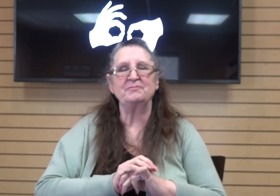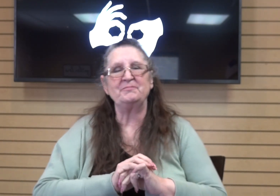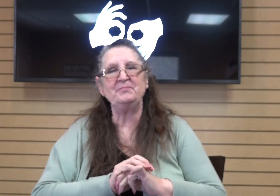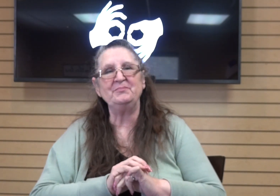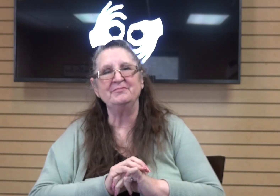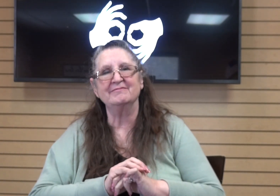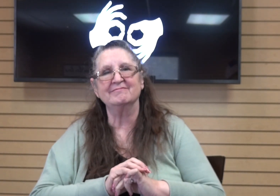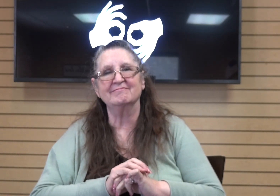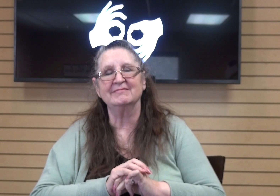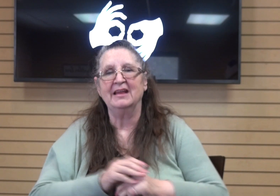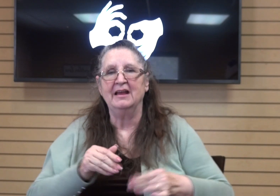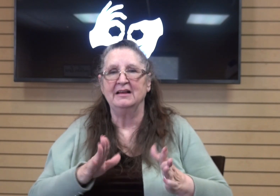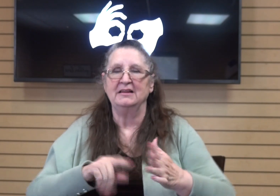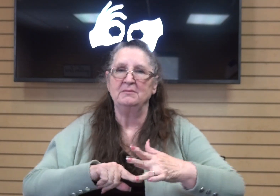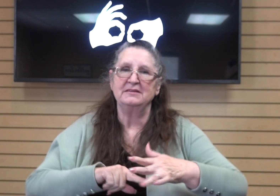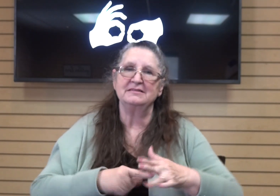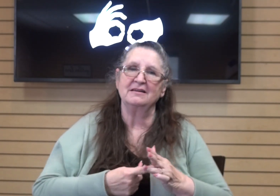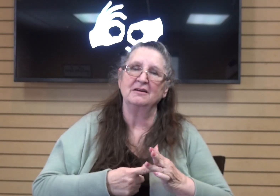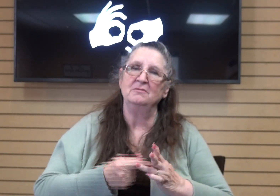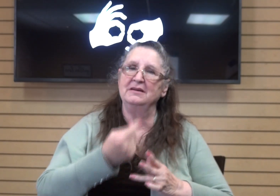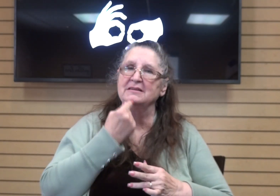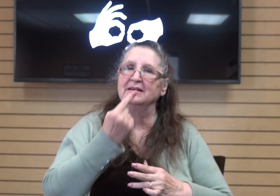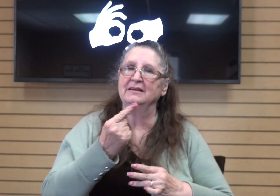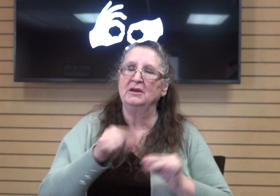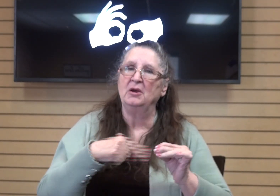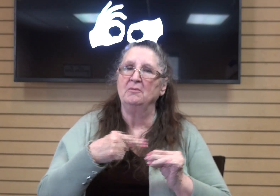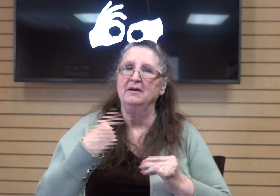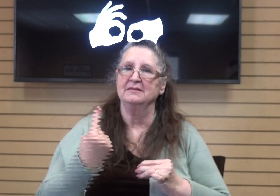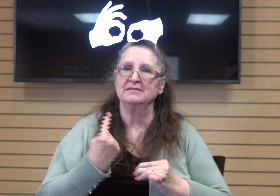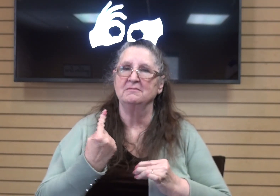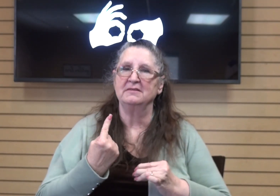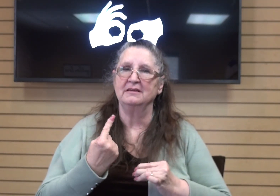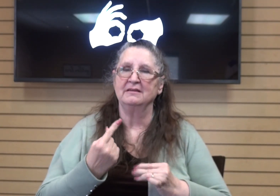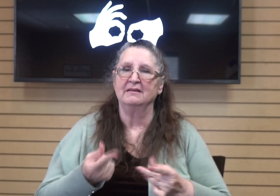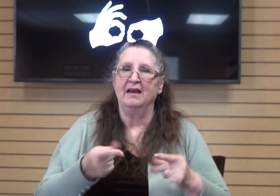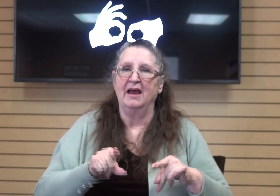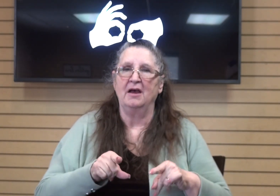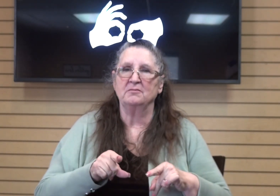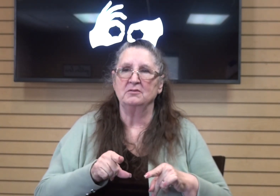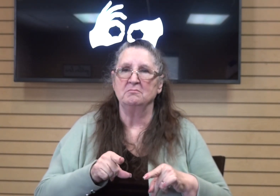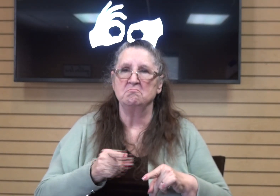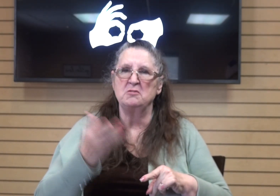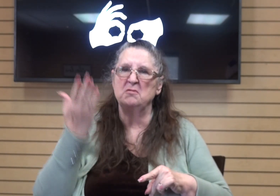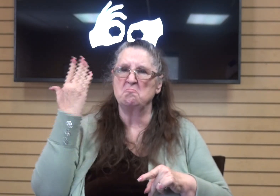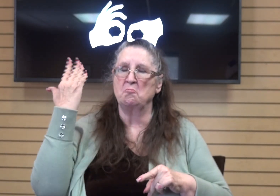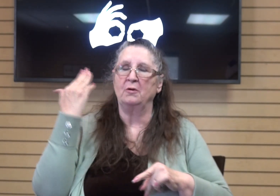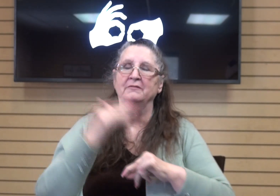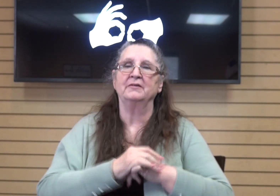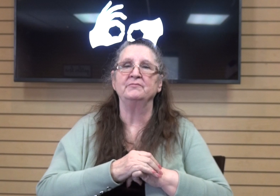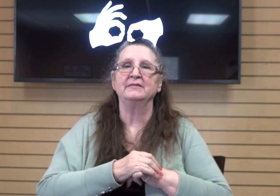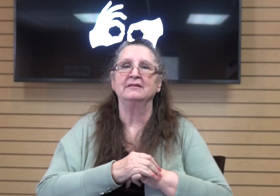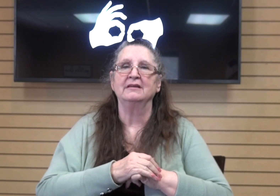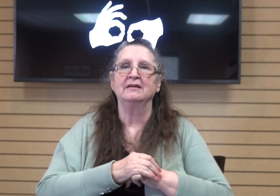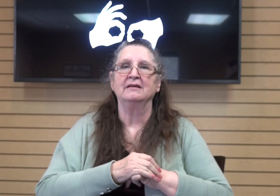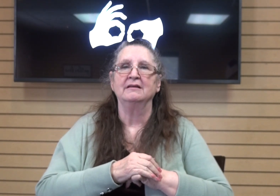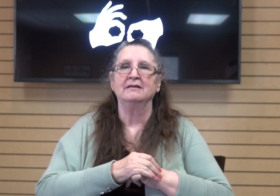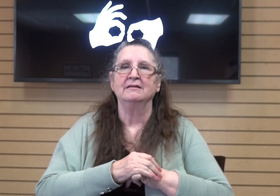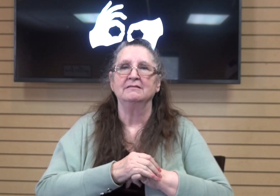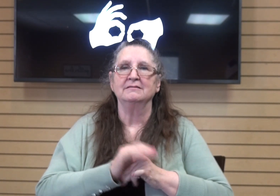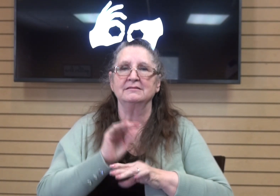And let me start by telling you about something that happened to me a while back. It was pretty late at night, and